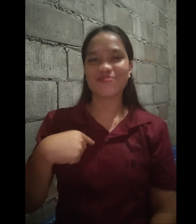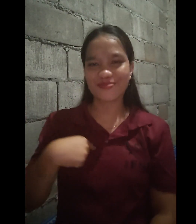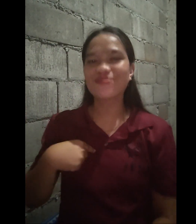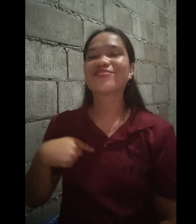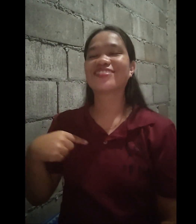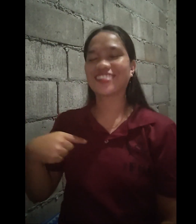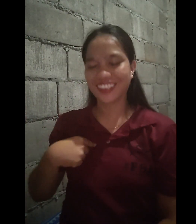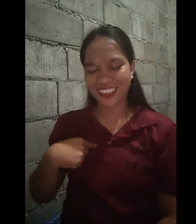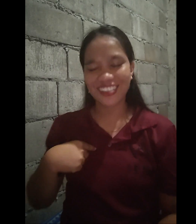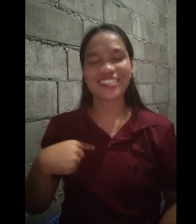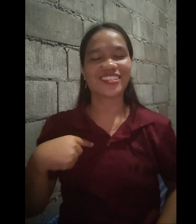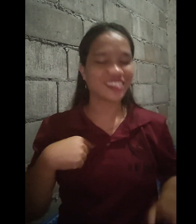me.